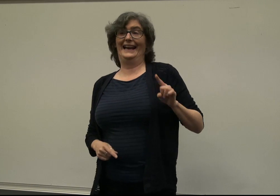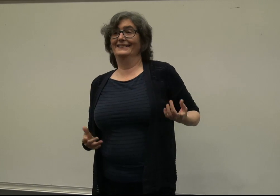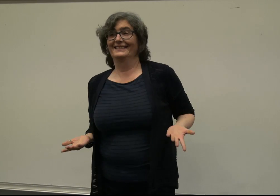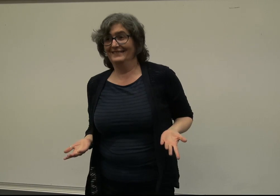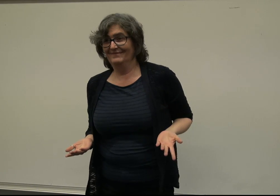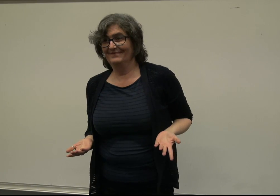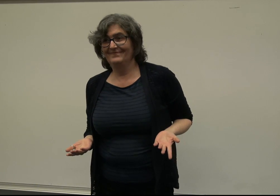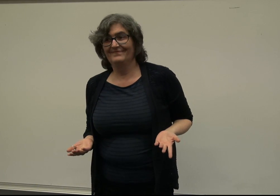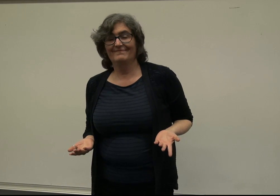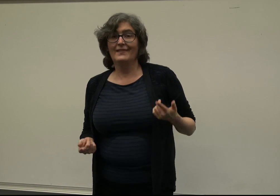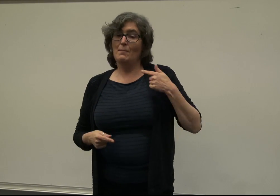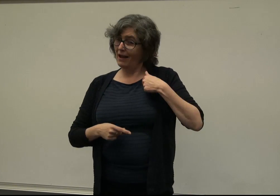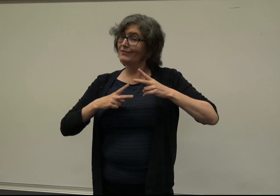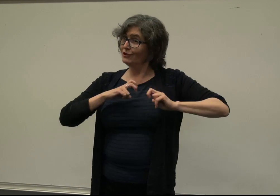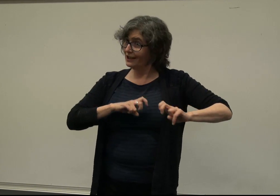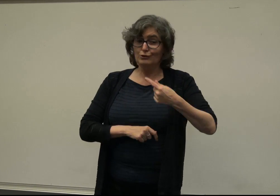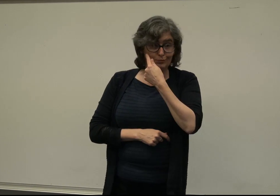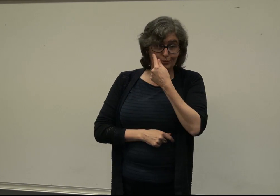But research is showing otherwise.